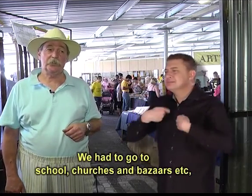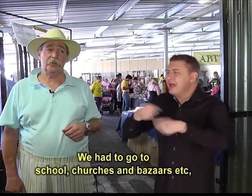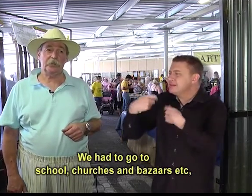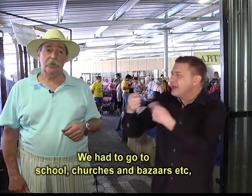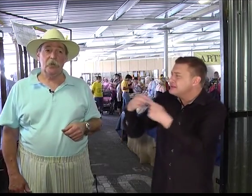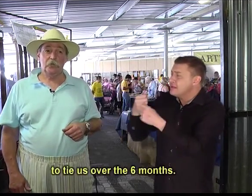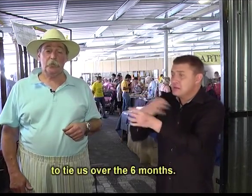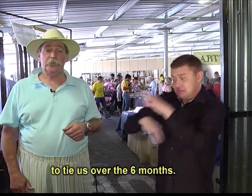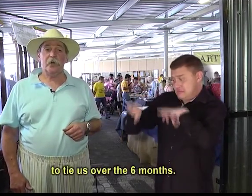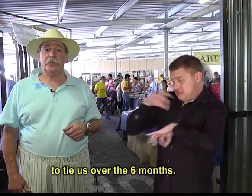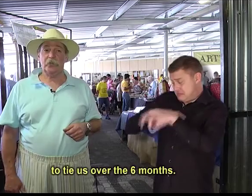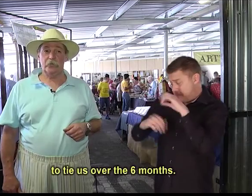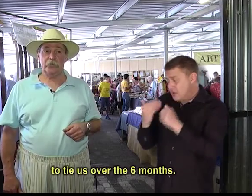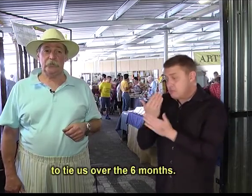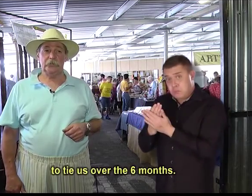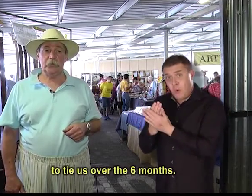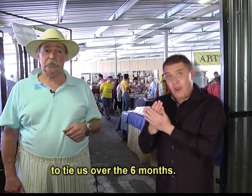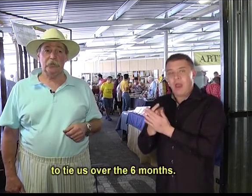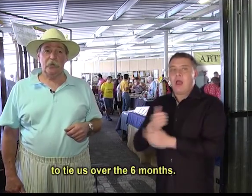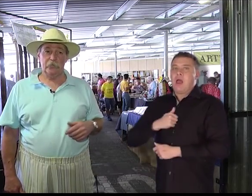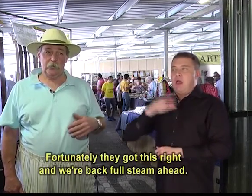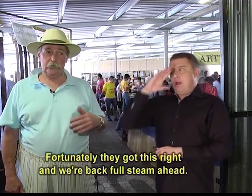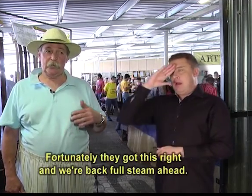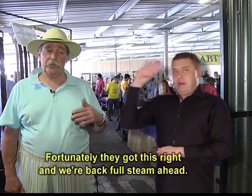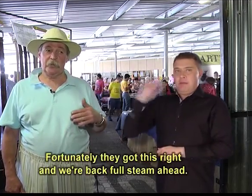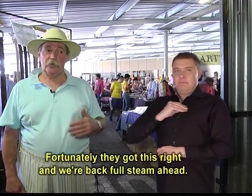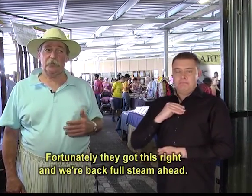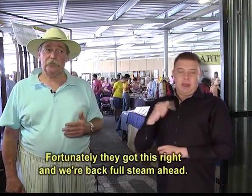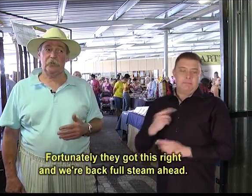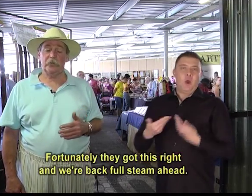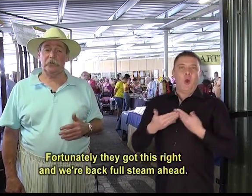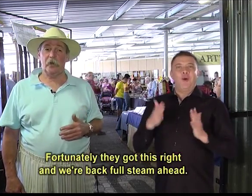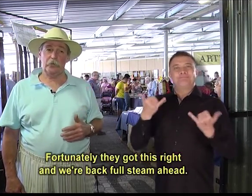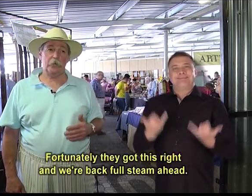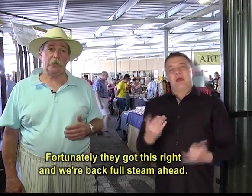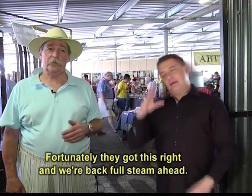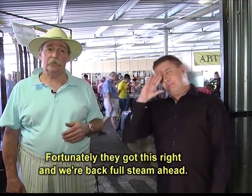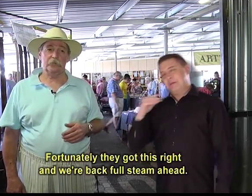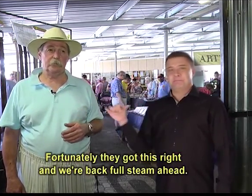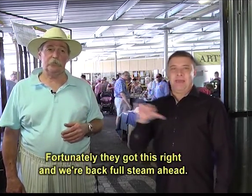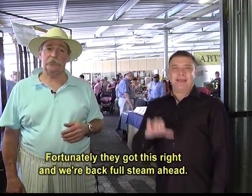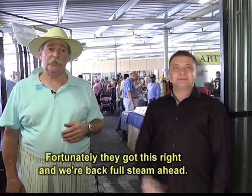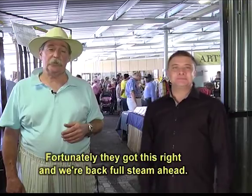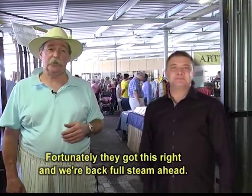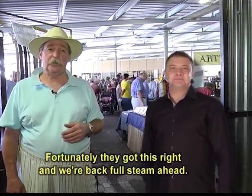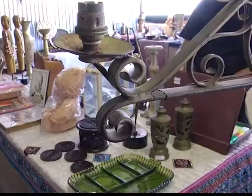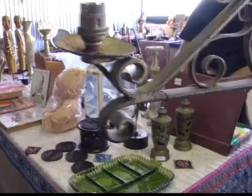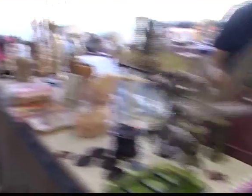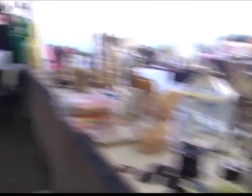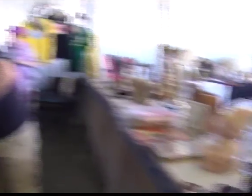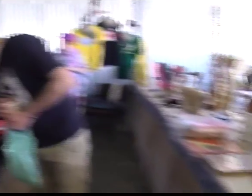churches and things like that to tie us over the 6 months. Fortunately, they got this right, and now we're back on full stream